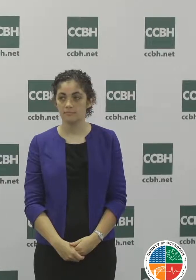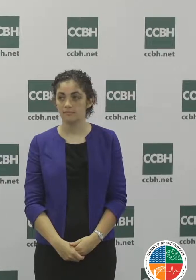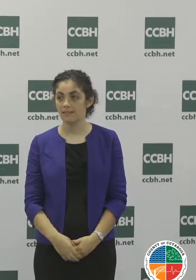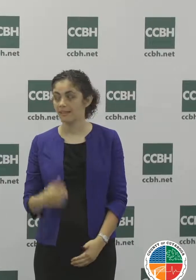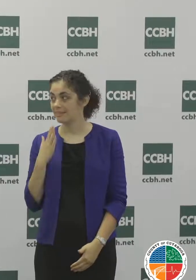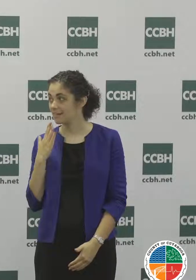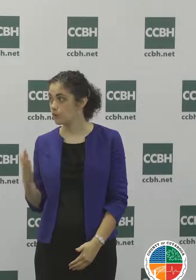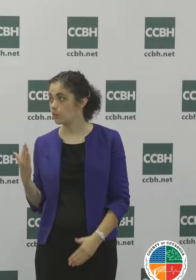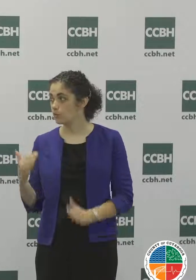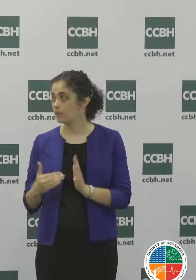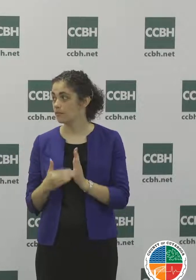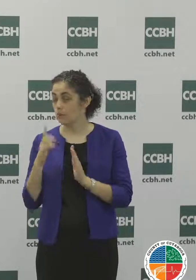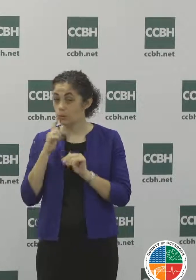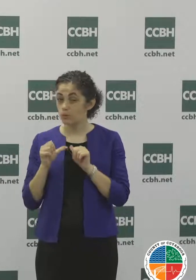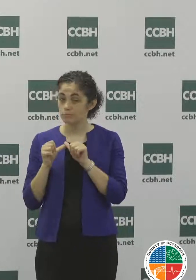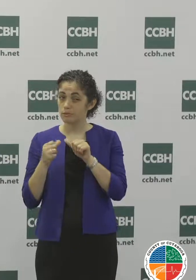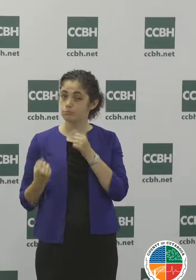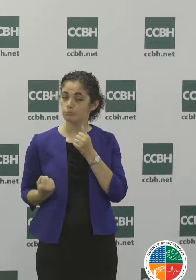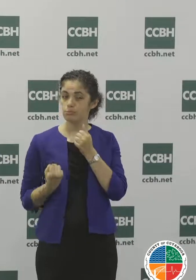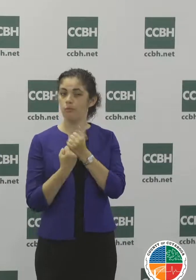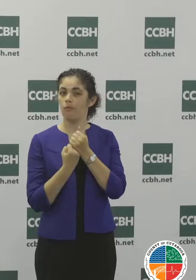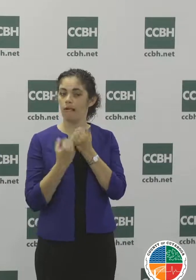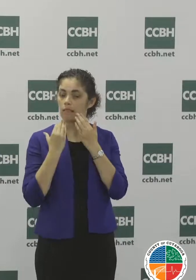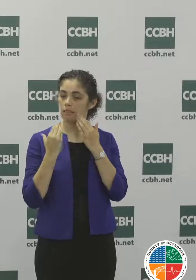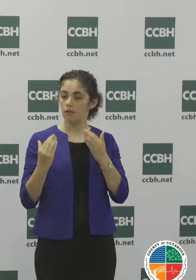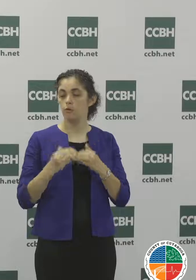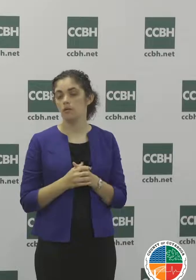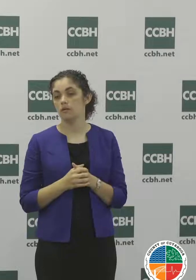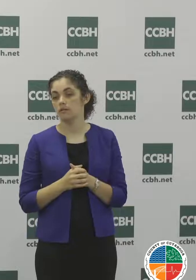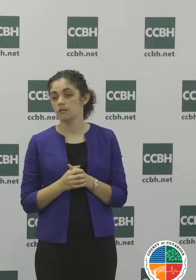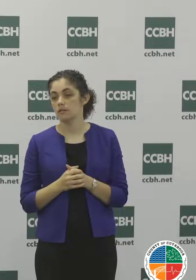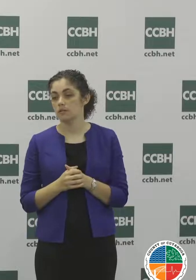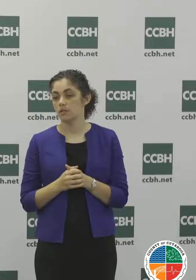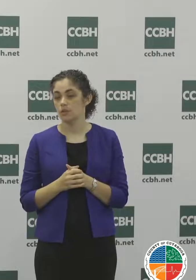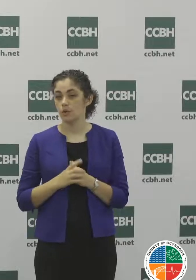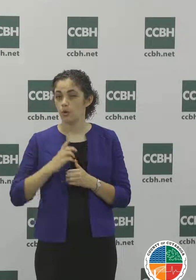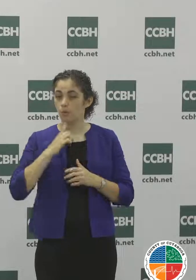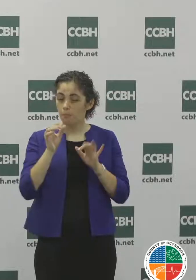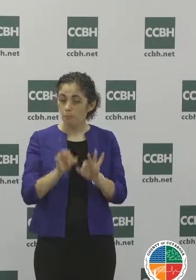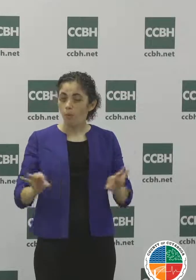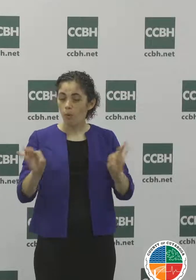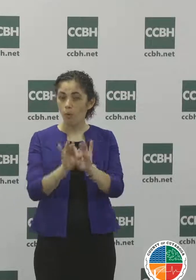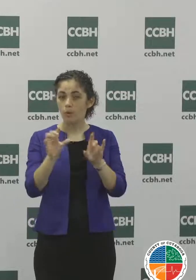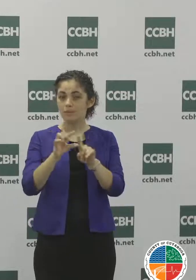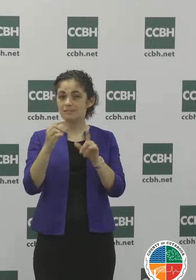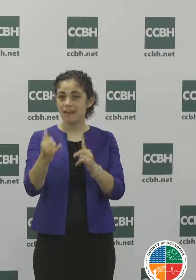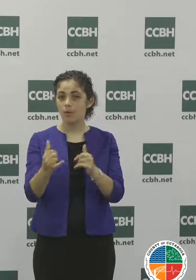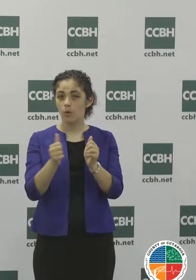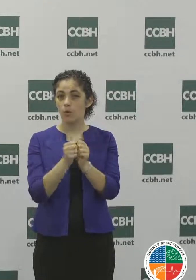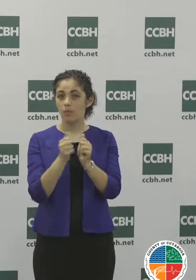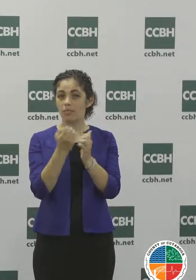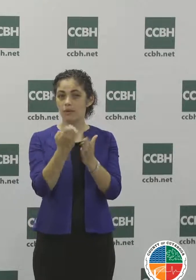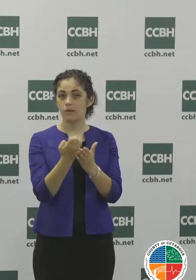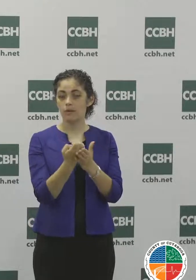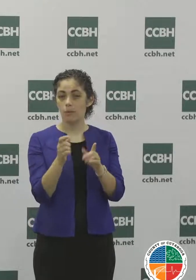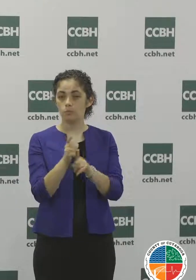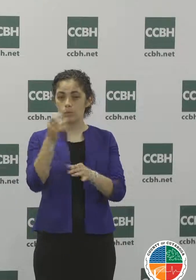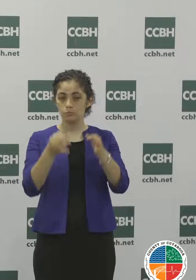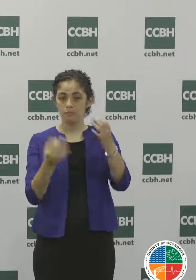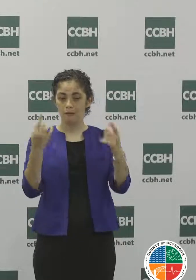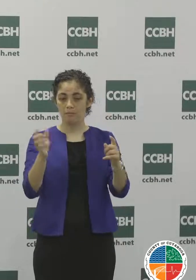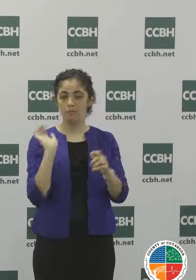Thank you, Armin, and thank you for your continued support and for your strong words related to equity and justice in the